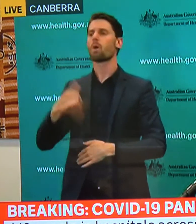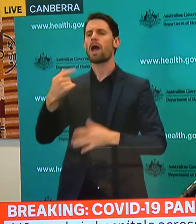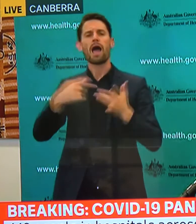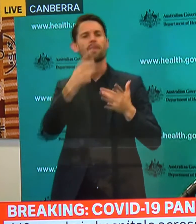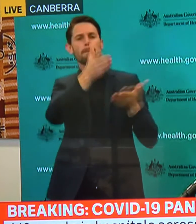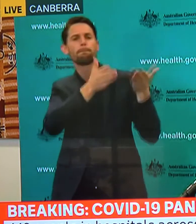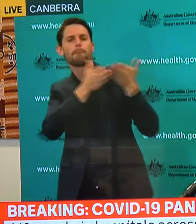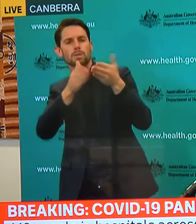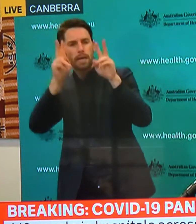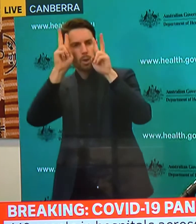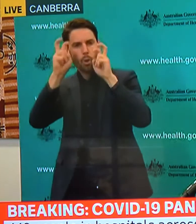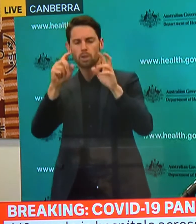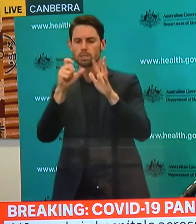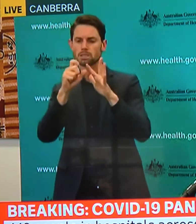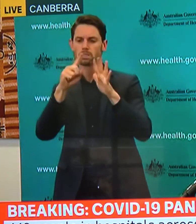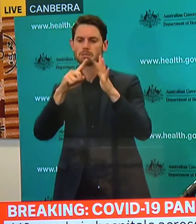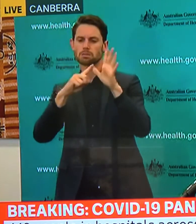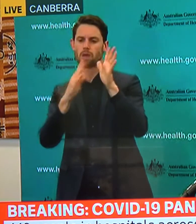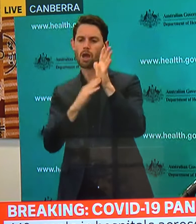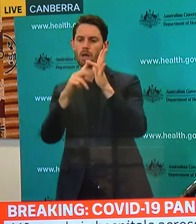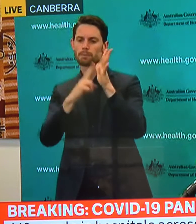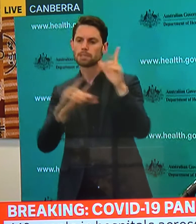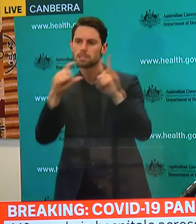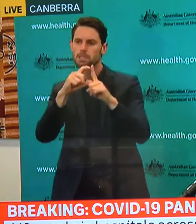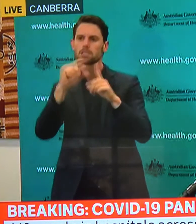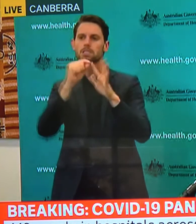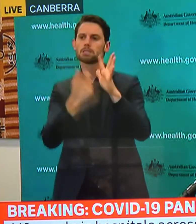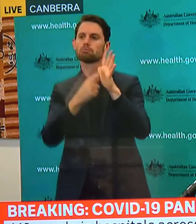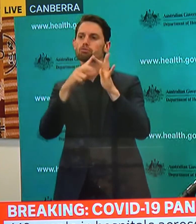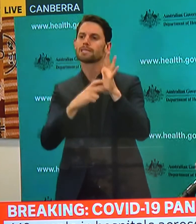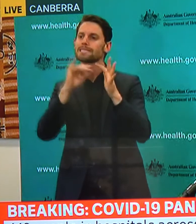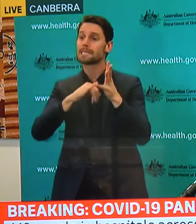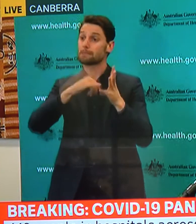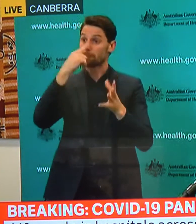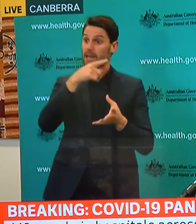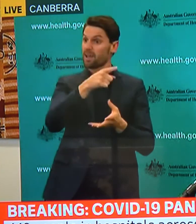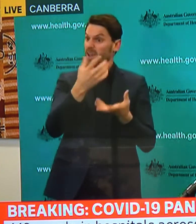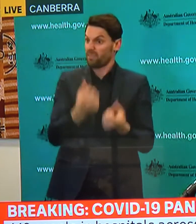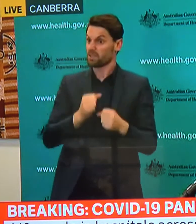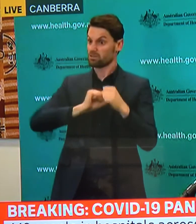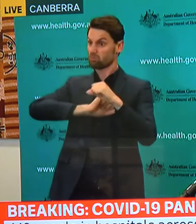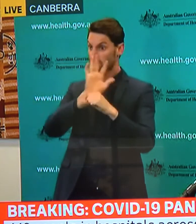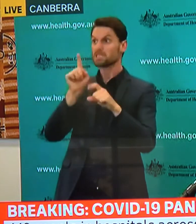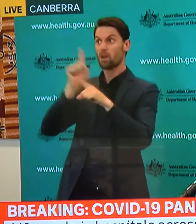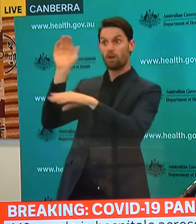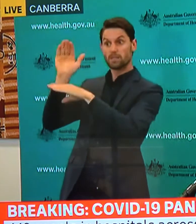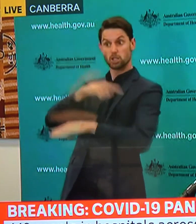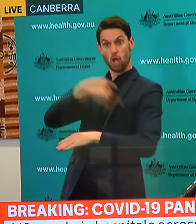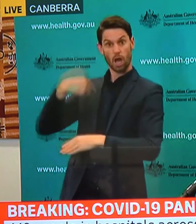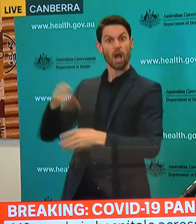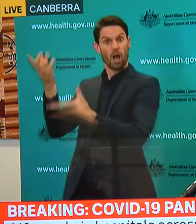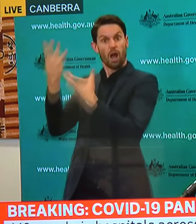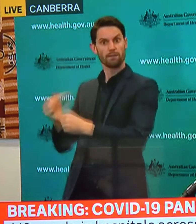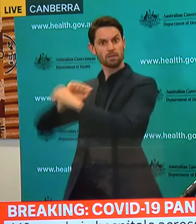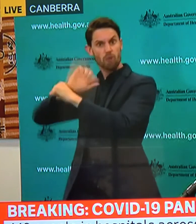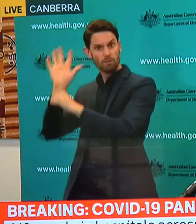and energy, I would say, to really examine that, and people were getting clearance tests and so forth, and so we were able